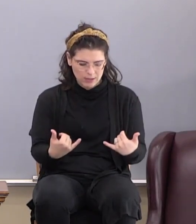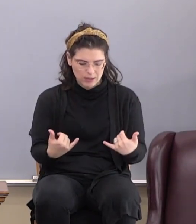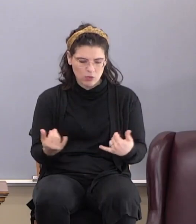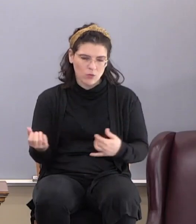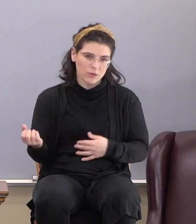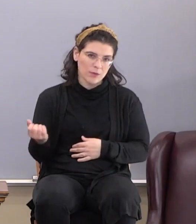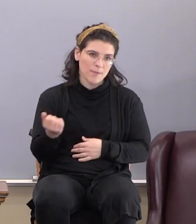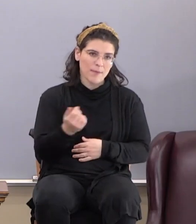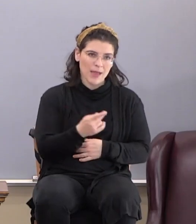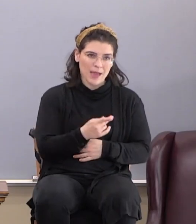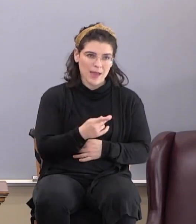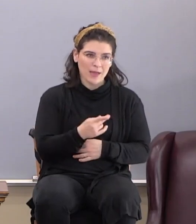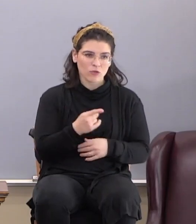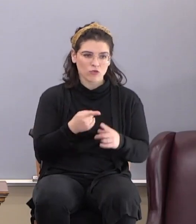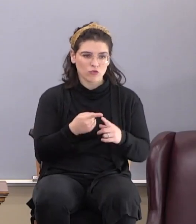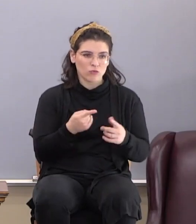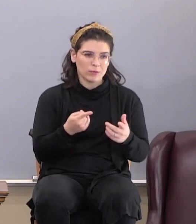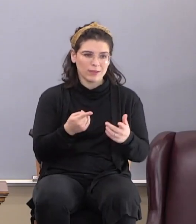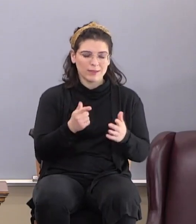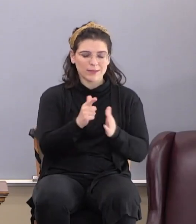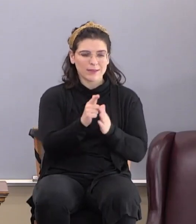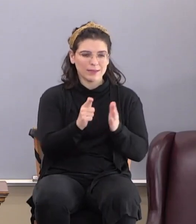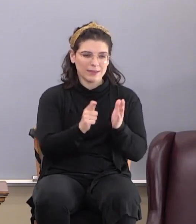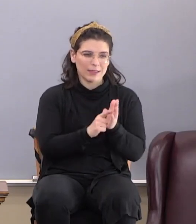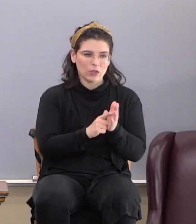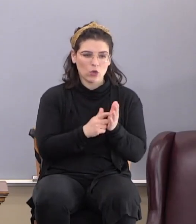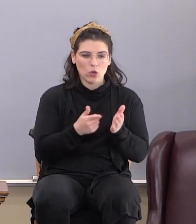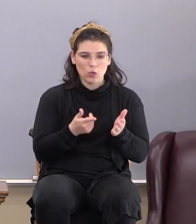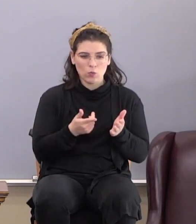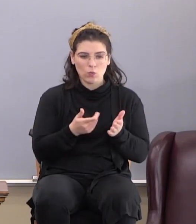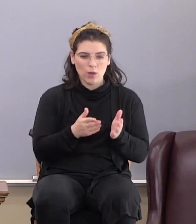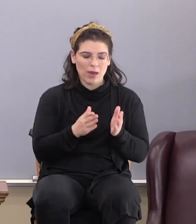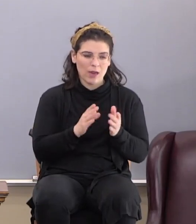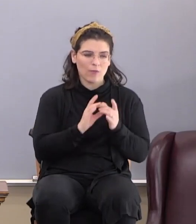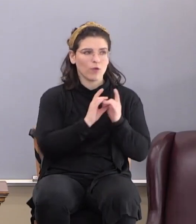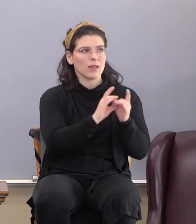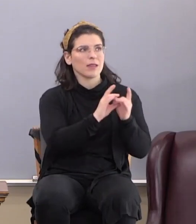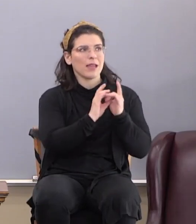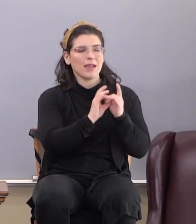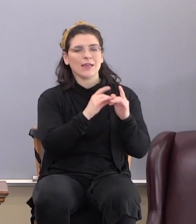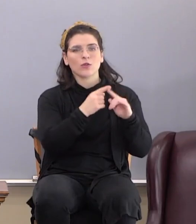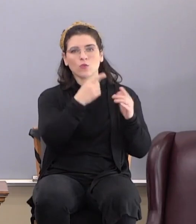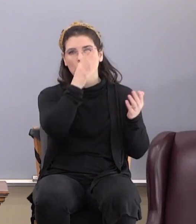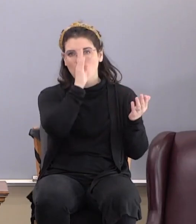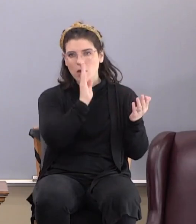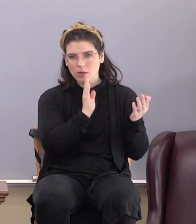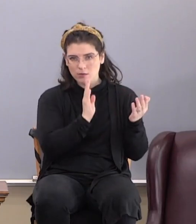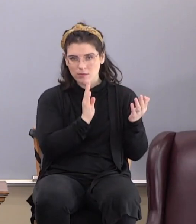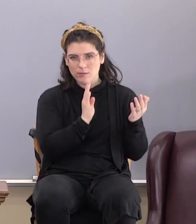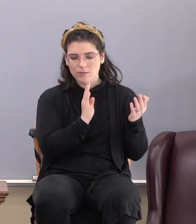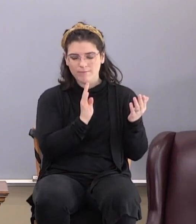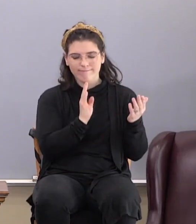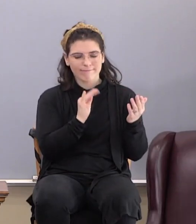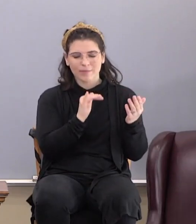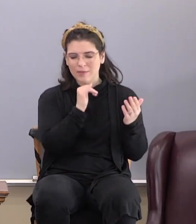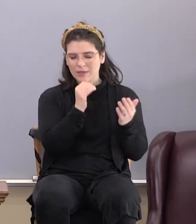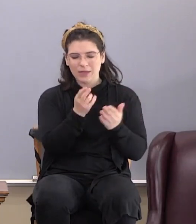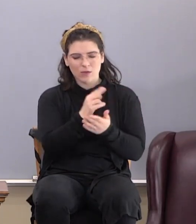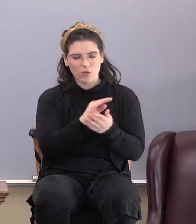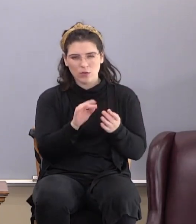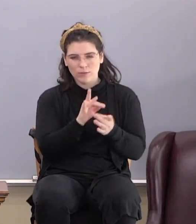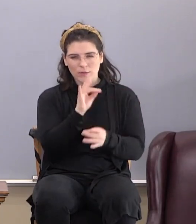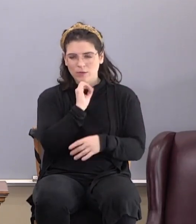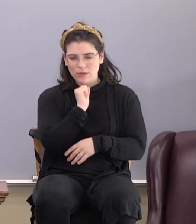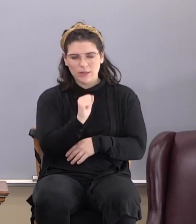reverts back to this legalistic way of relating to God, that's not where the Holy Spirit